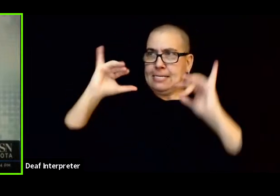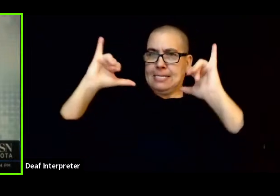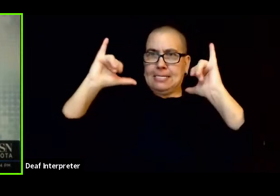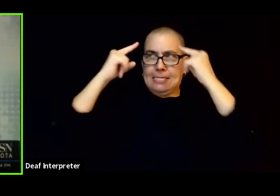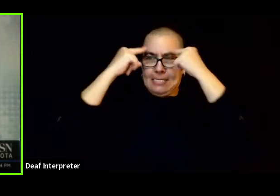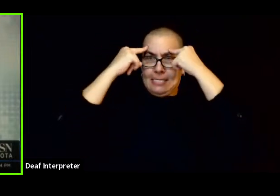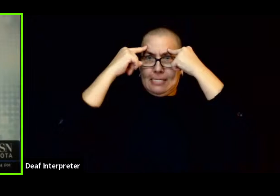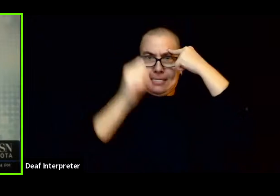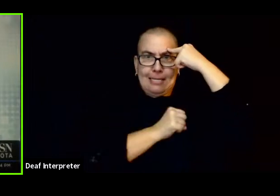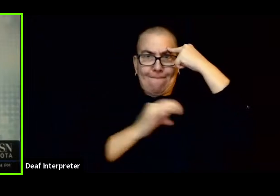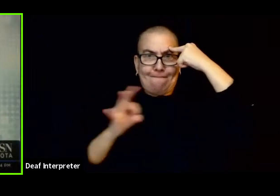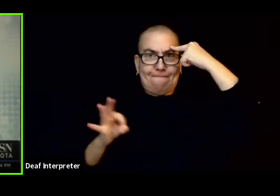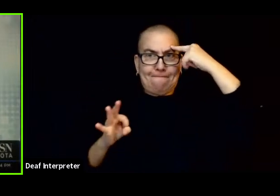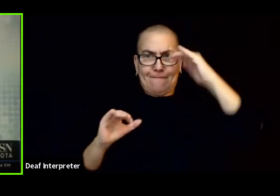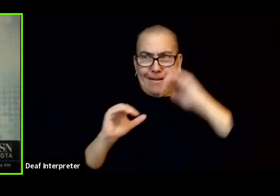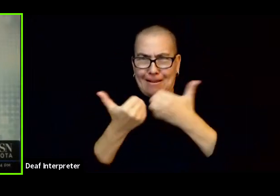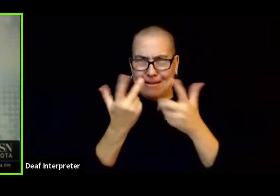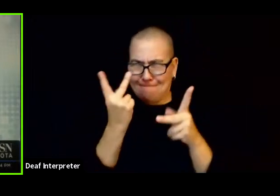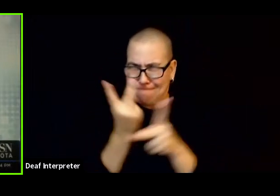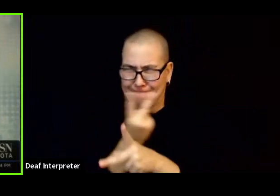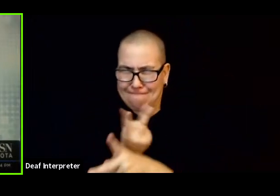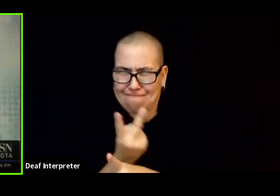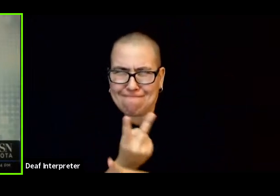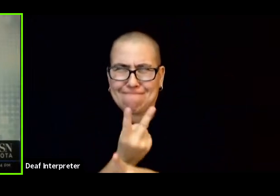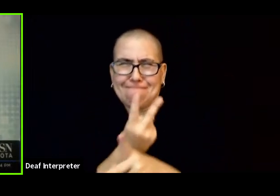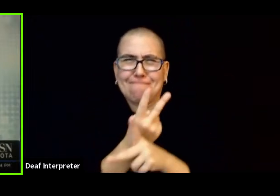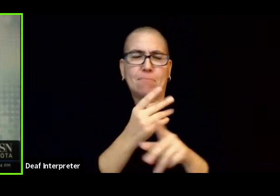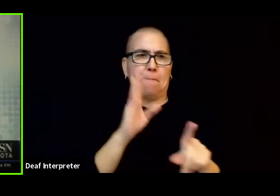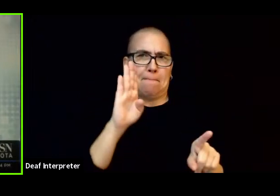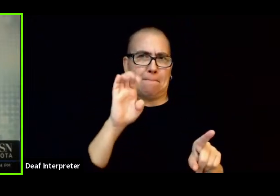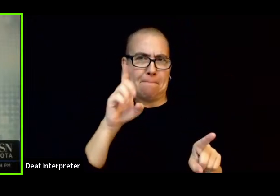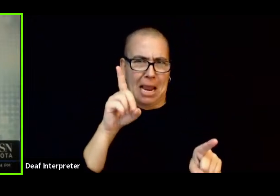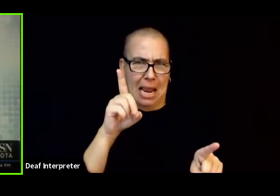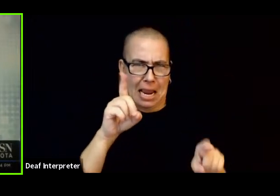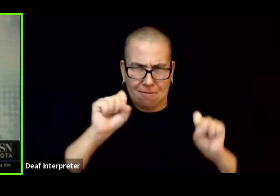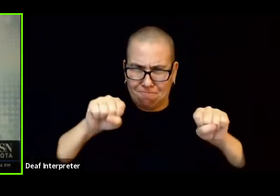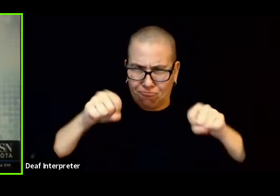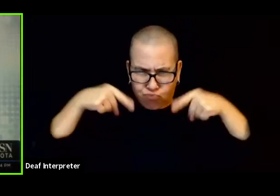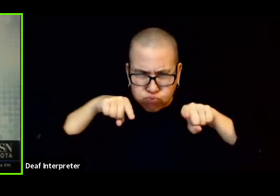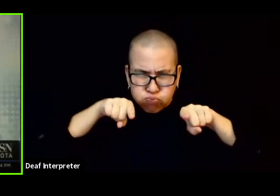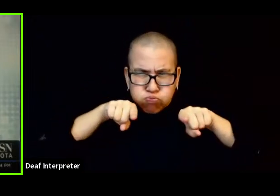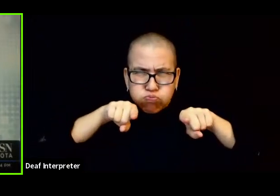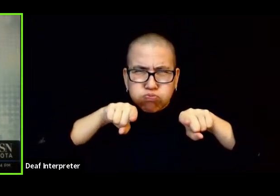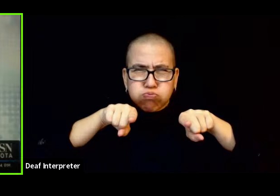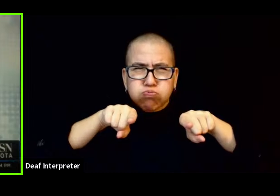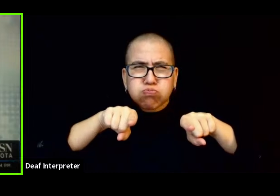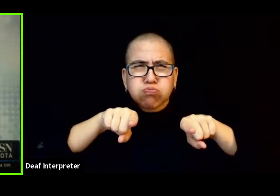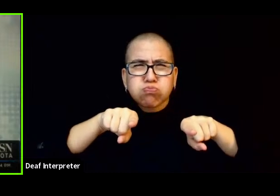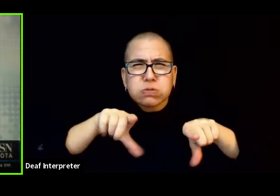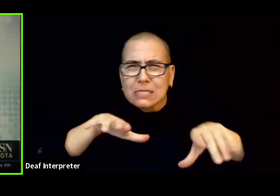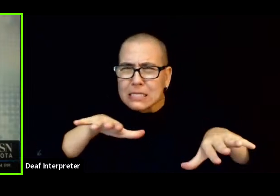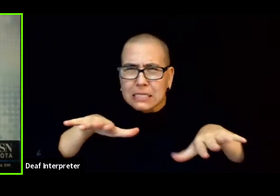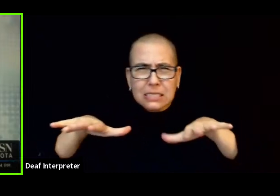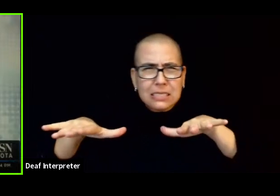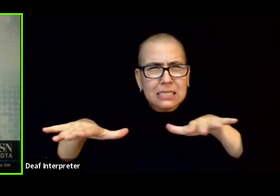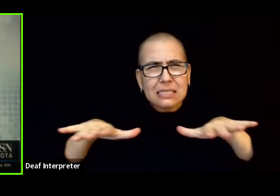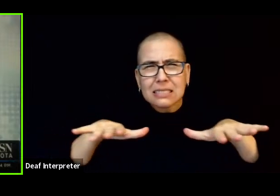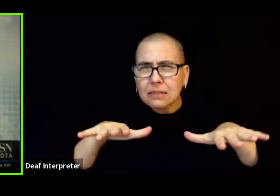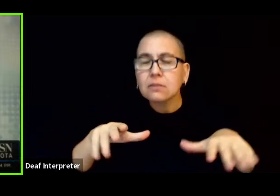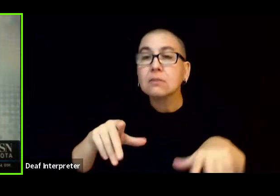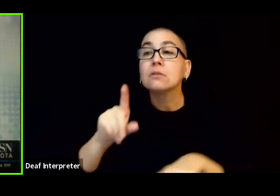hospital system. But that's really looking at the downstream response to cases. And I